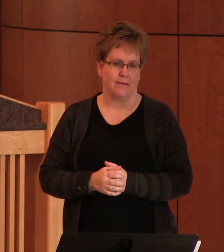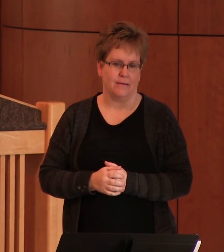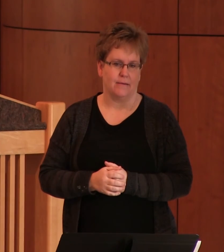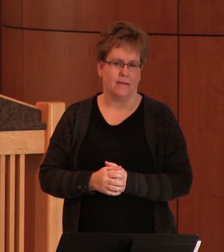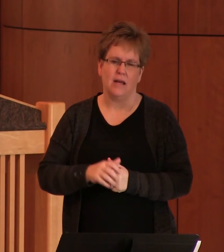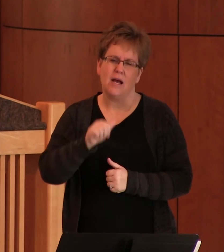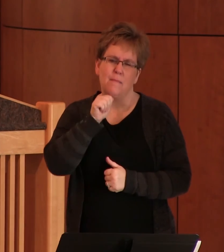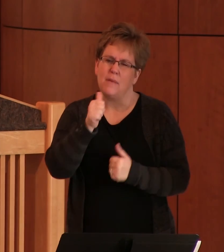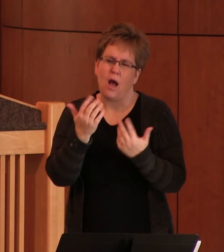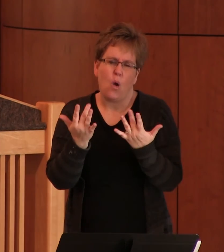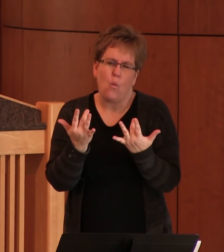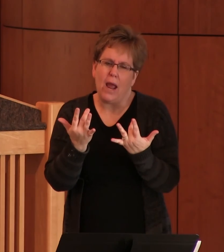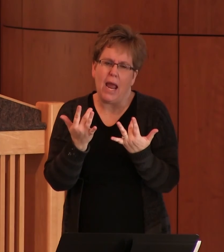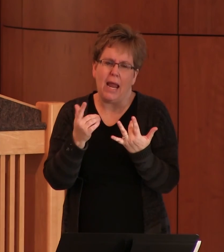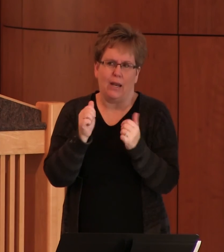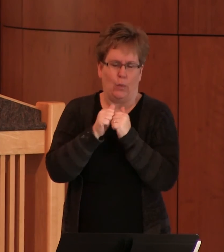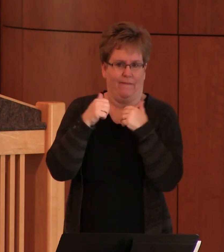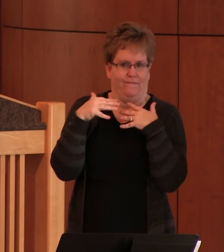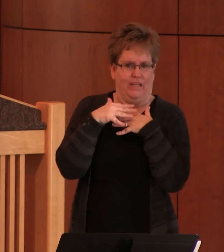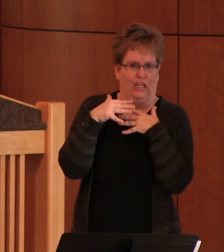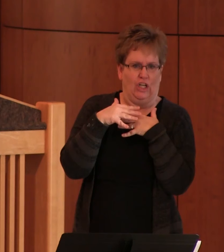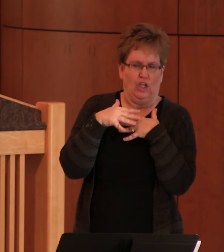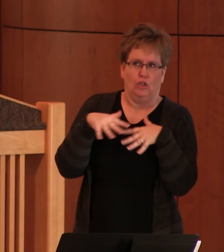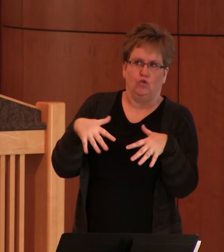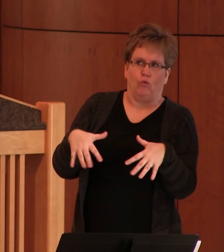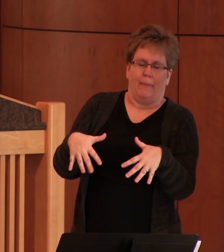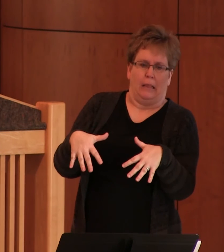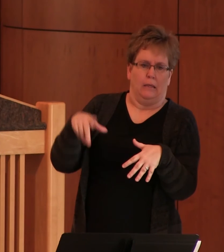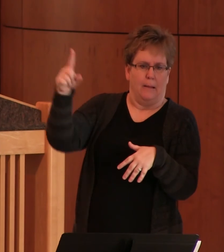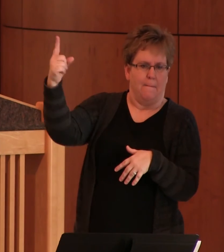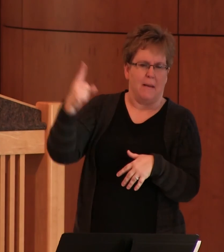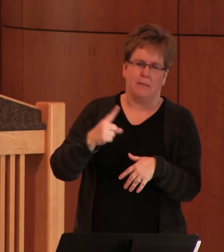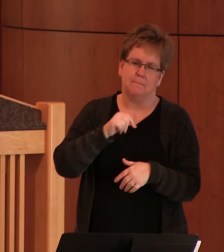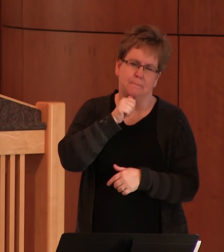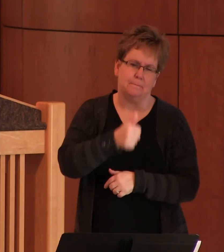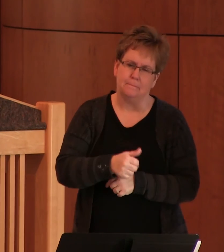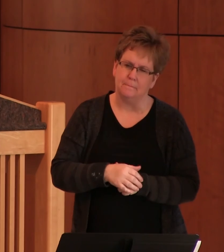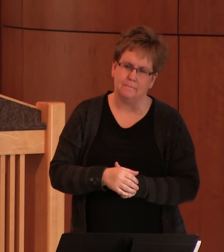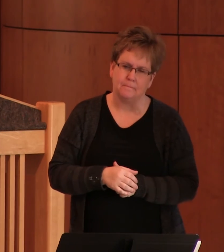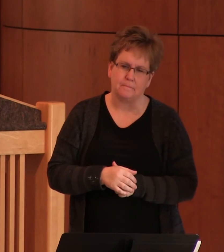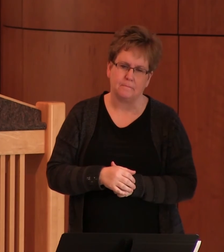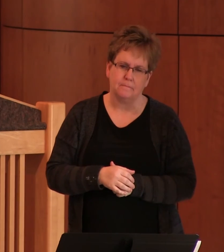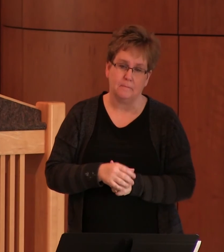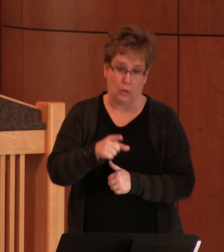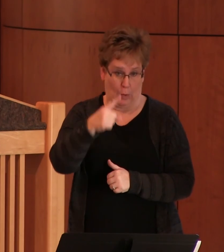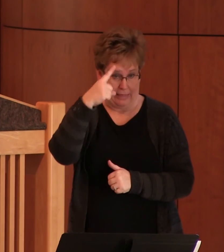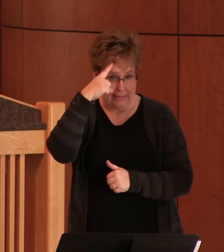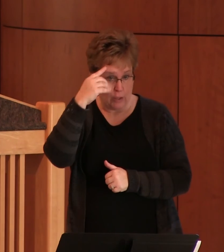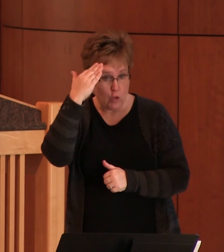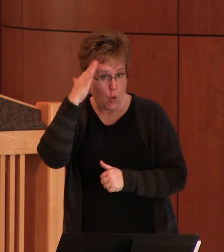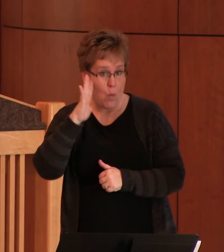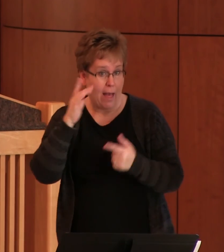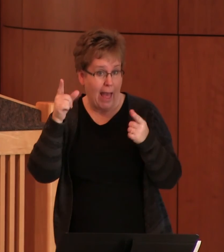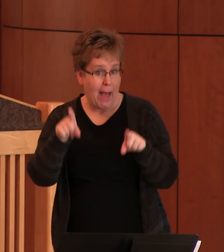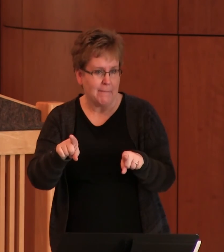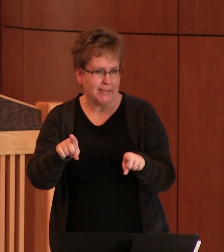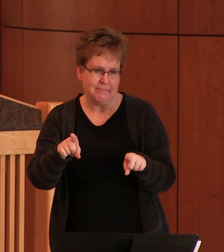not waiting with fear and trembling because we think we know what's going to happen.